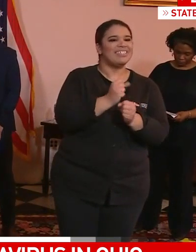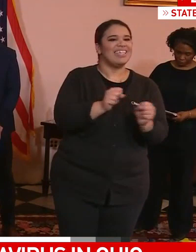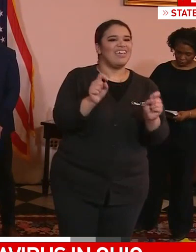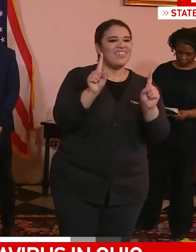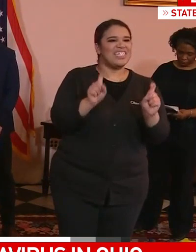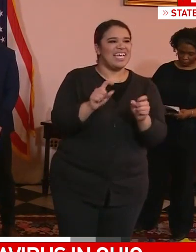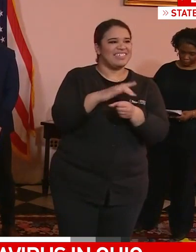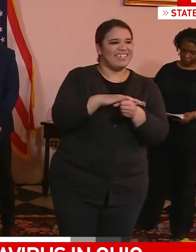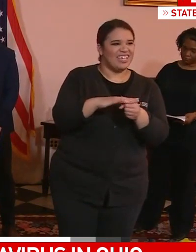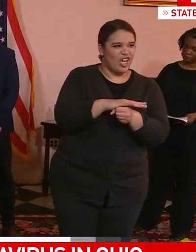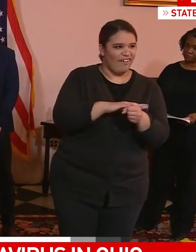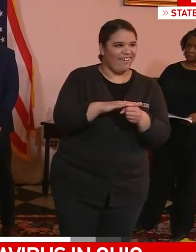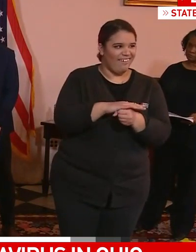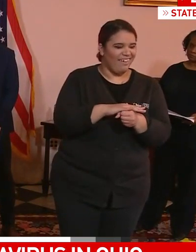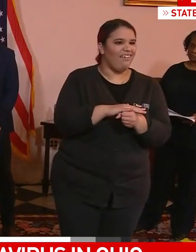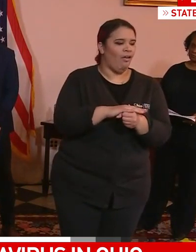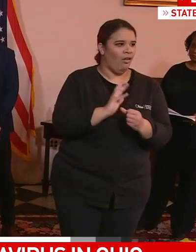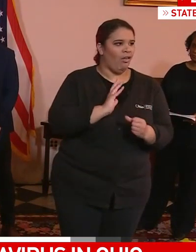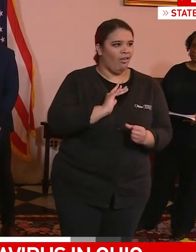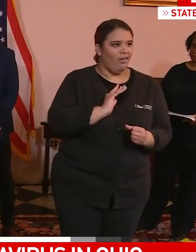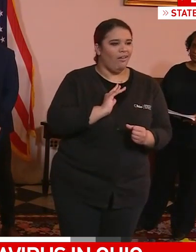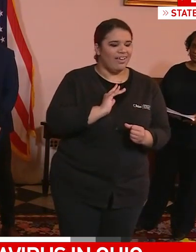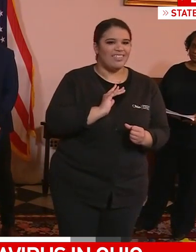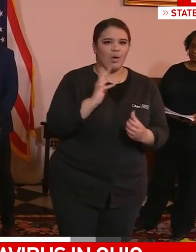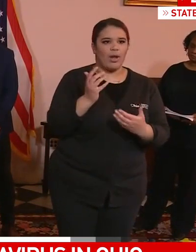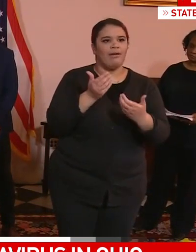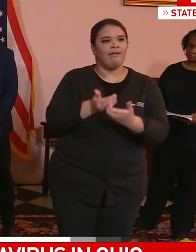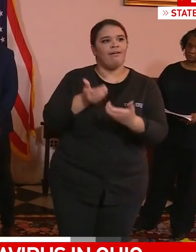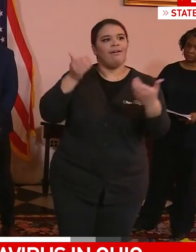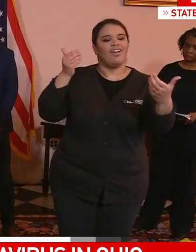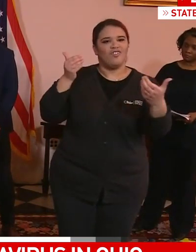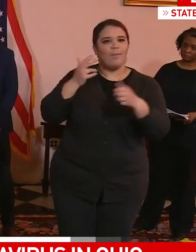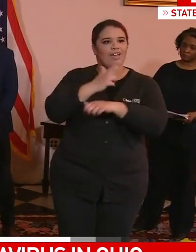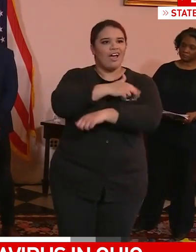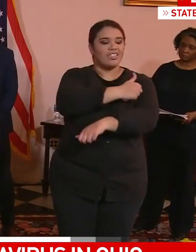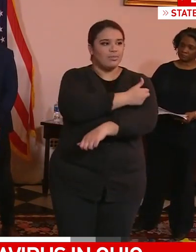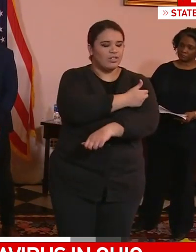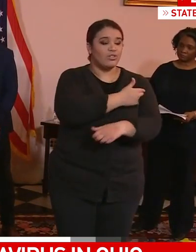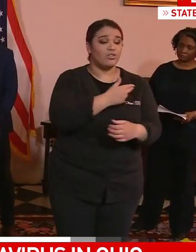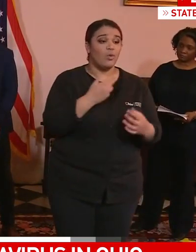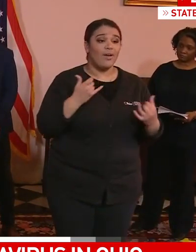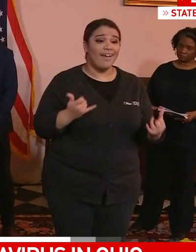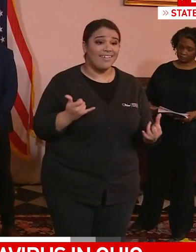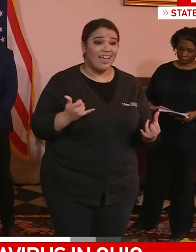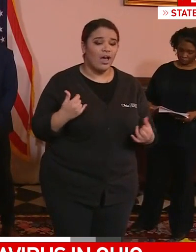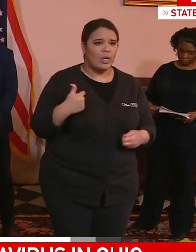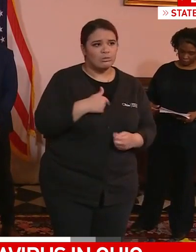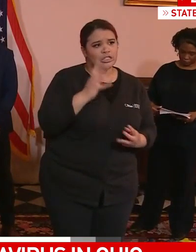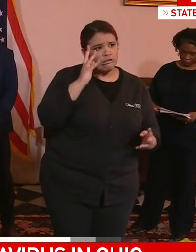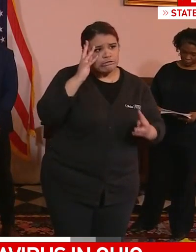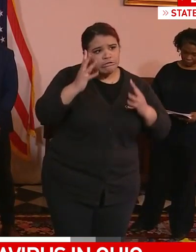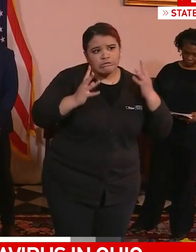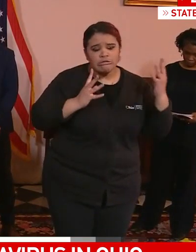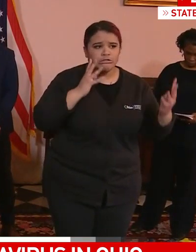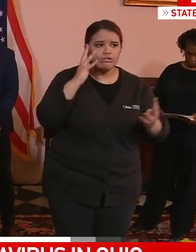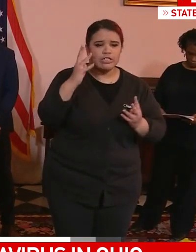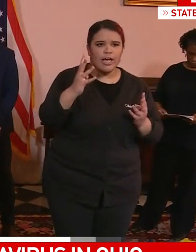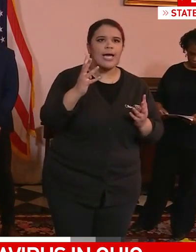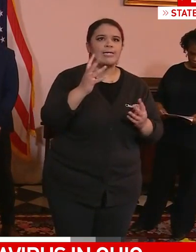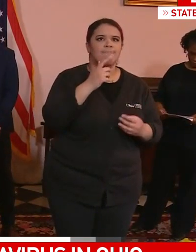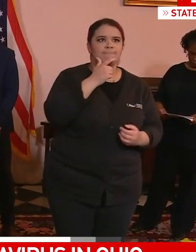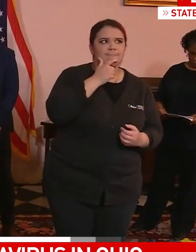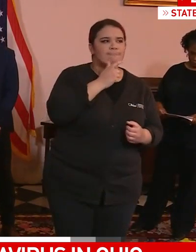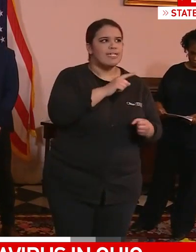there is a lot of innovation and creativity being offered to the healthcare infrastructure right now to make sure that we can